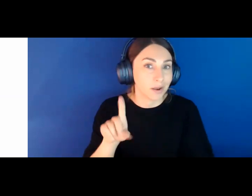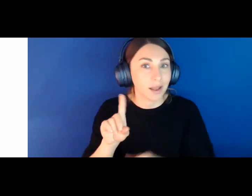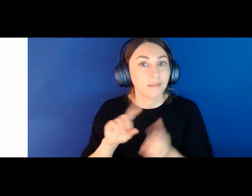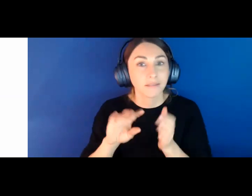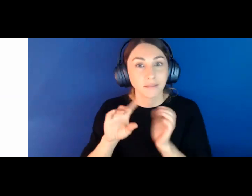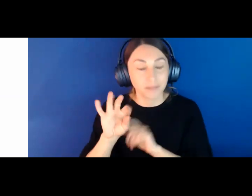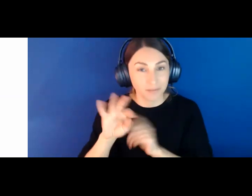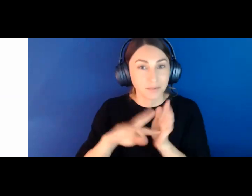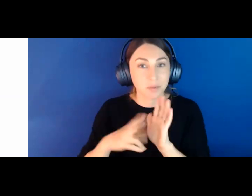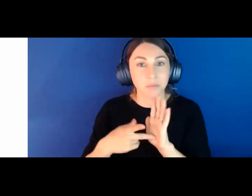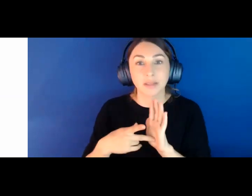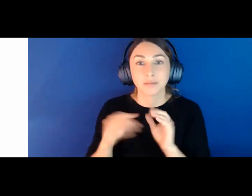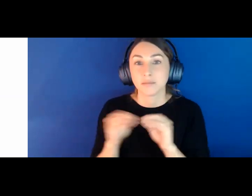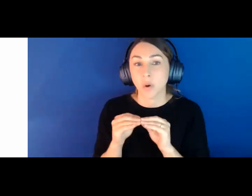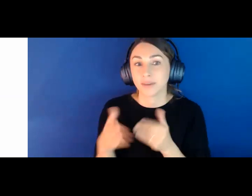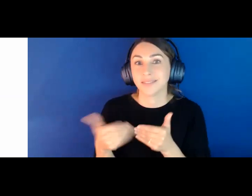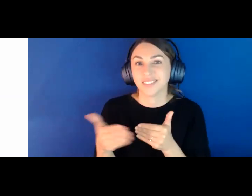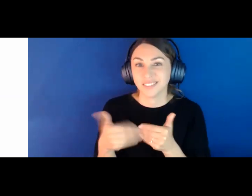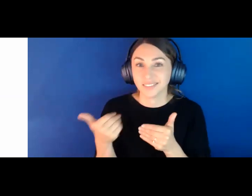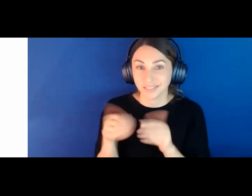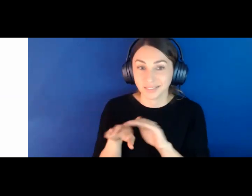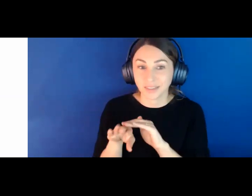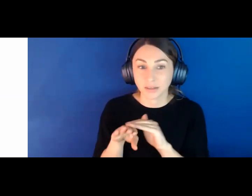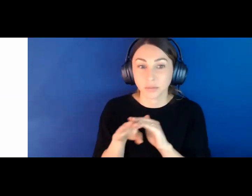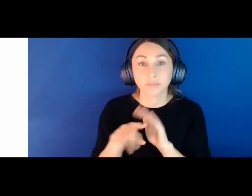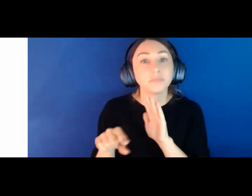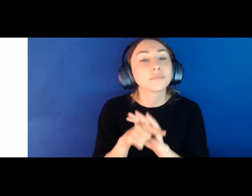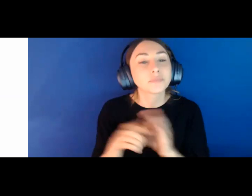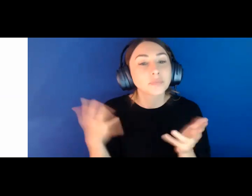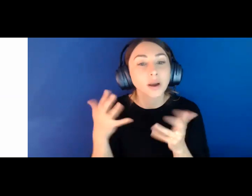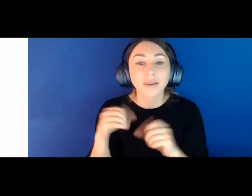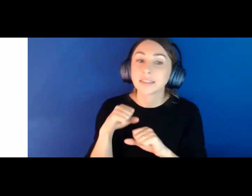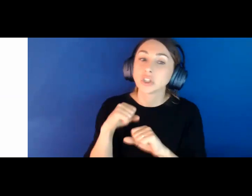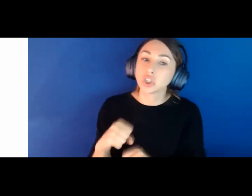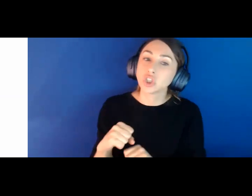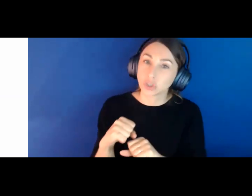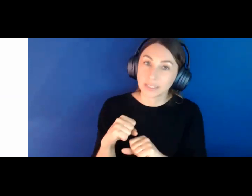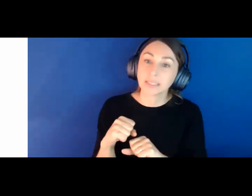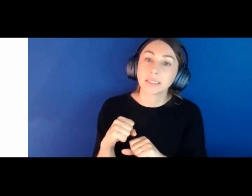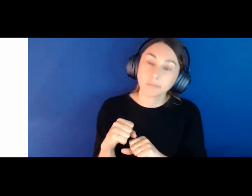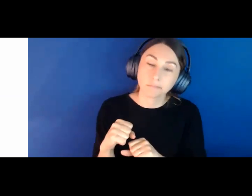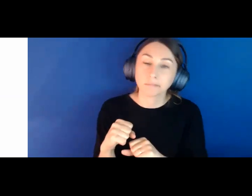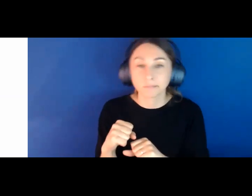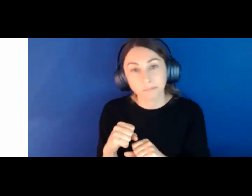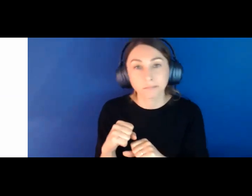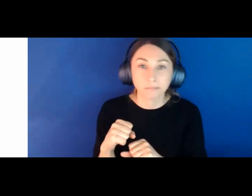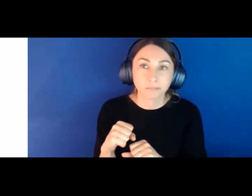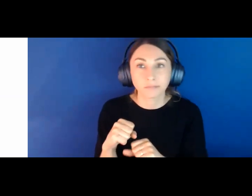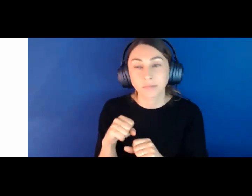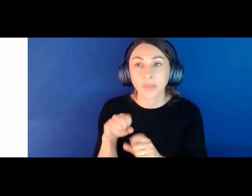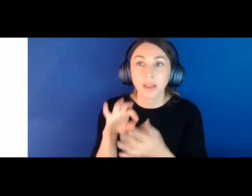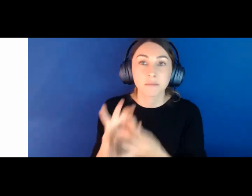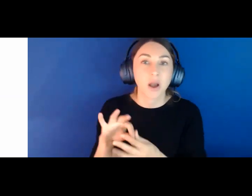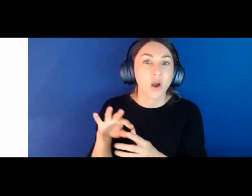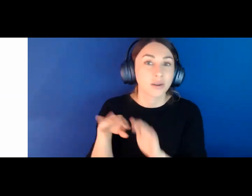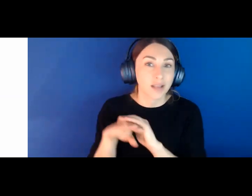for disadvantages. Number one, security can be a negative from an accessibility point of view.